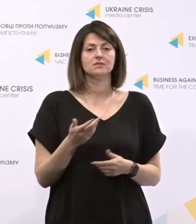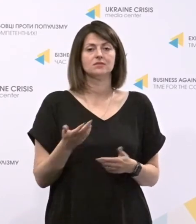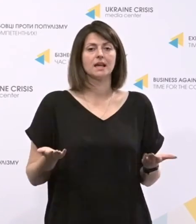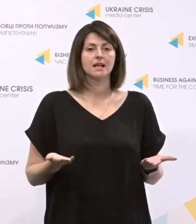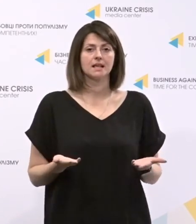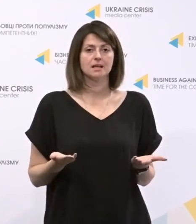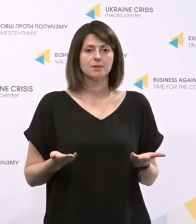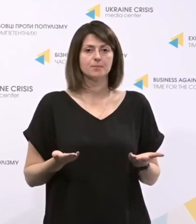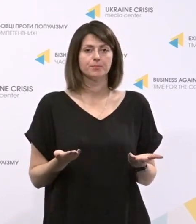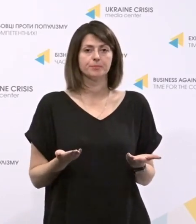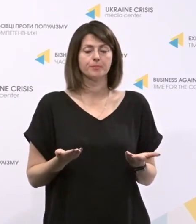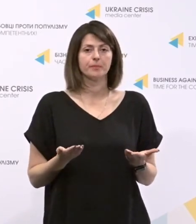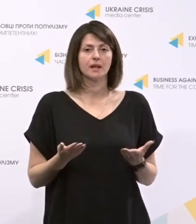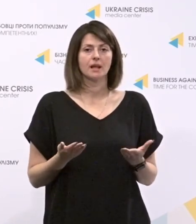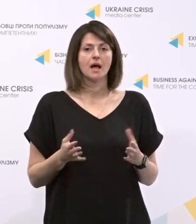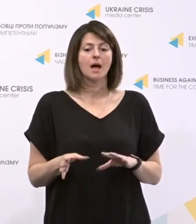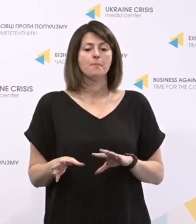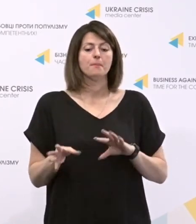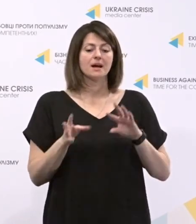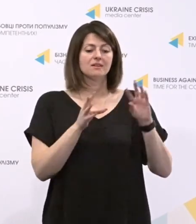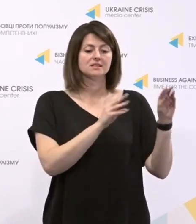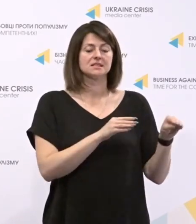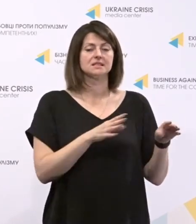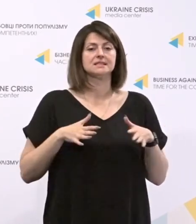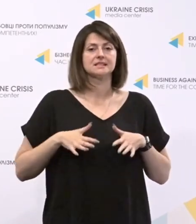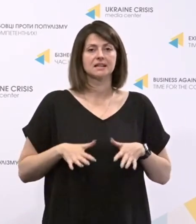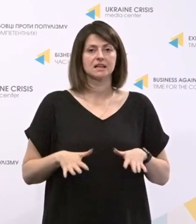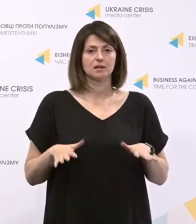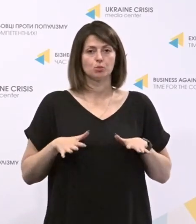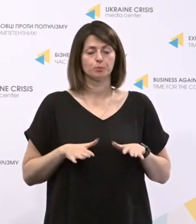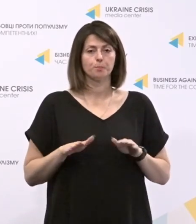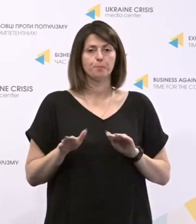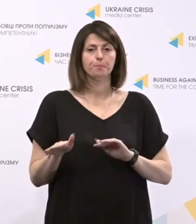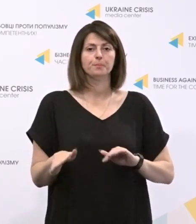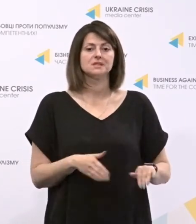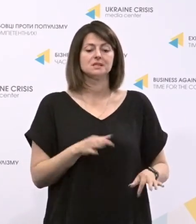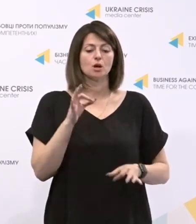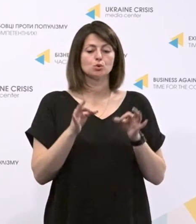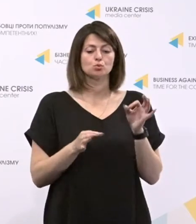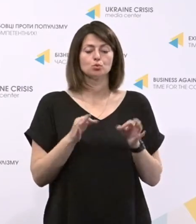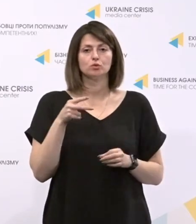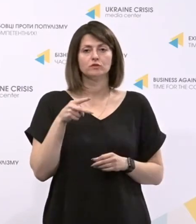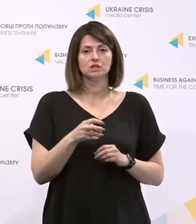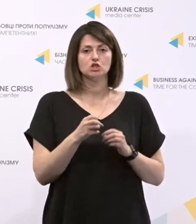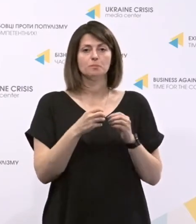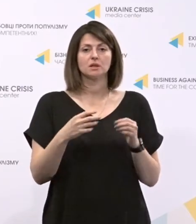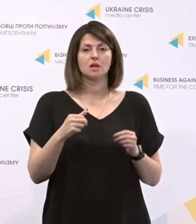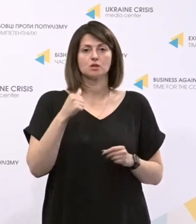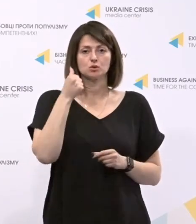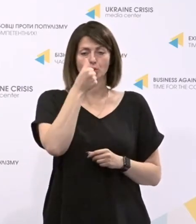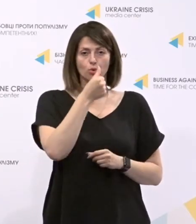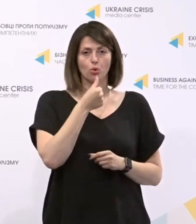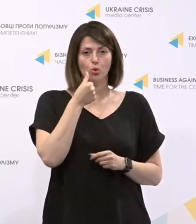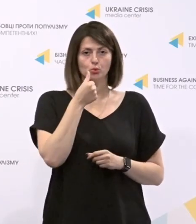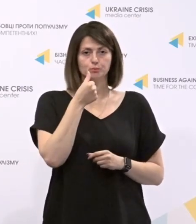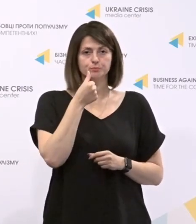fair trial concerns, Sentsov was convicted of terrorism and sentenced to 20 years